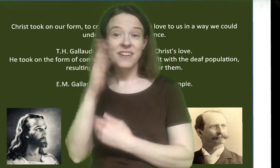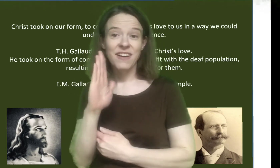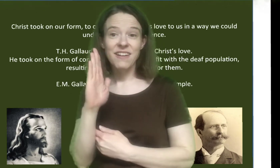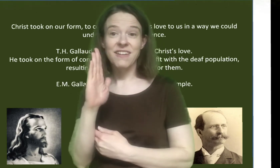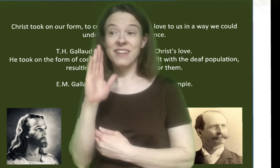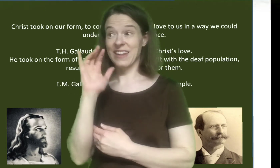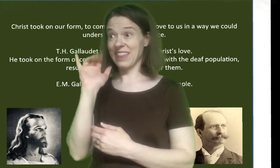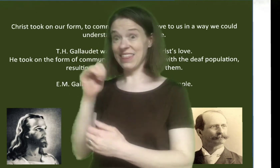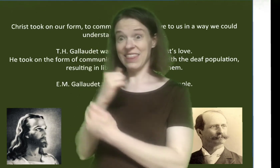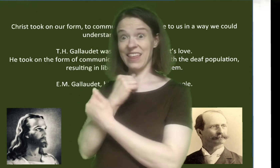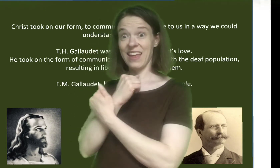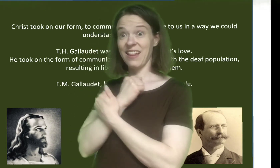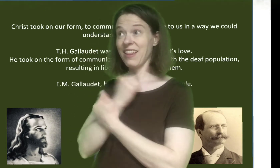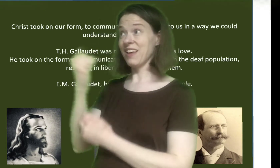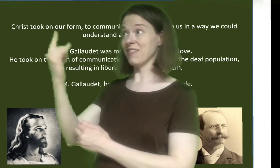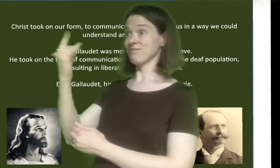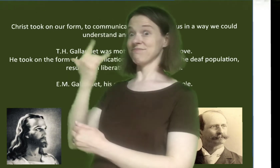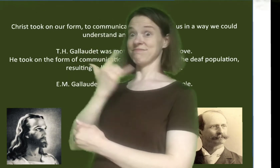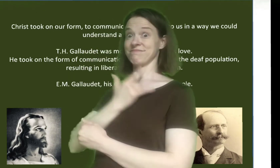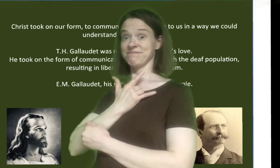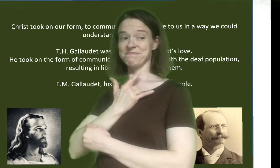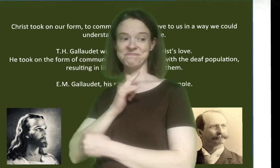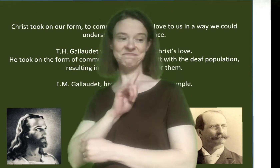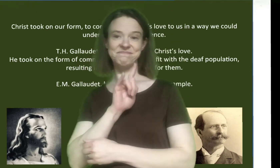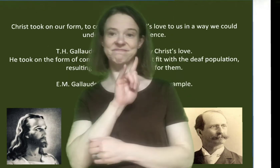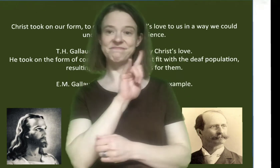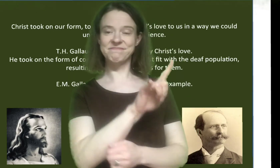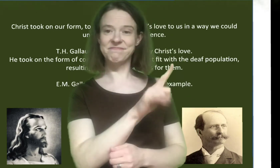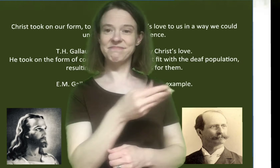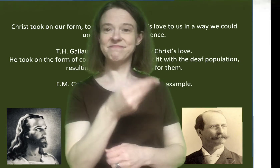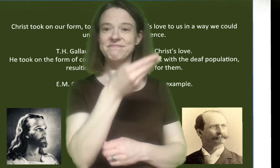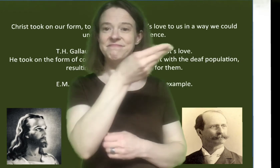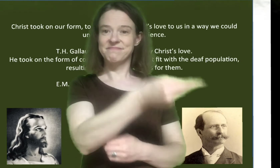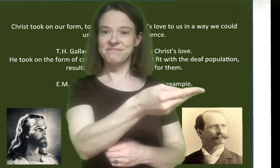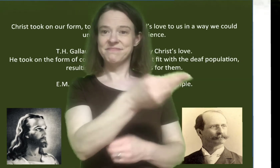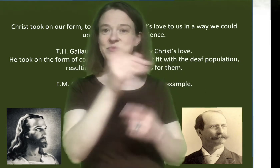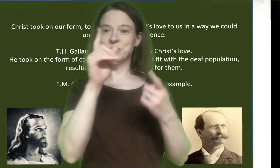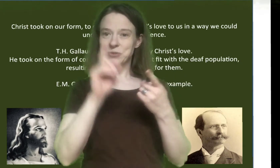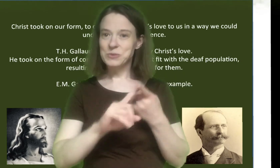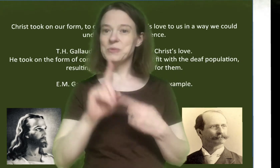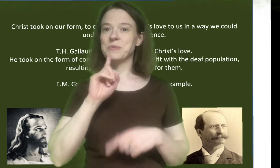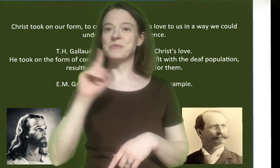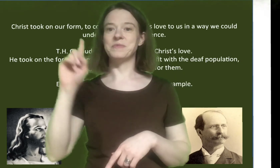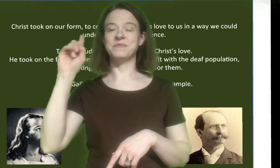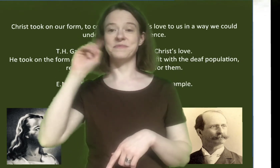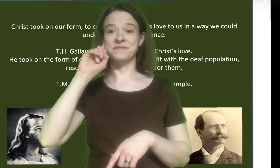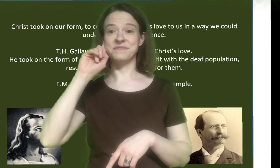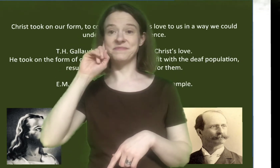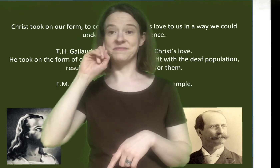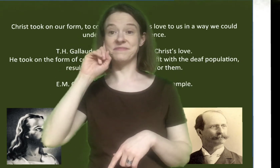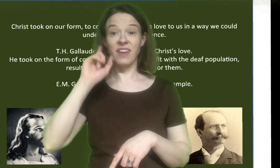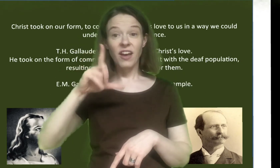Gallaudet loved God, and that love that God showed Gallaudet, he passed on to the deaf community.